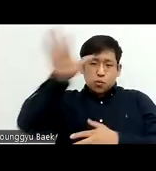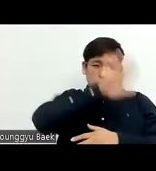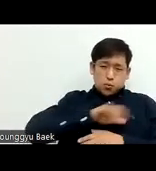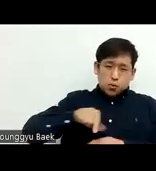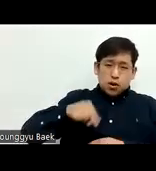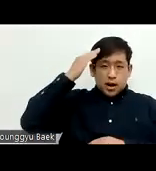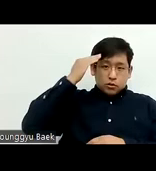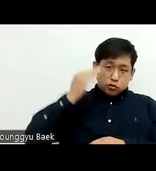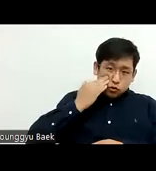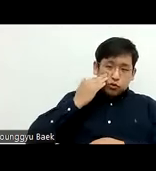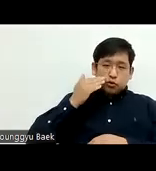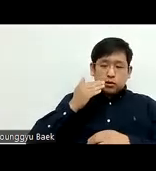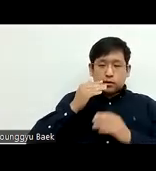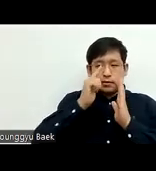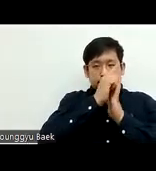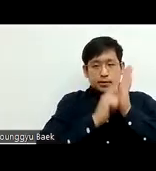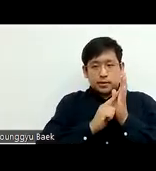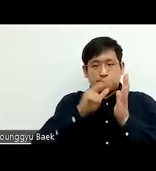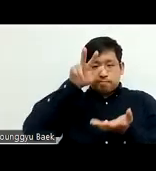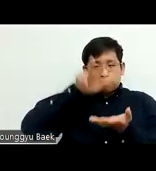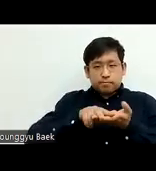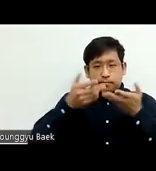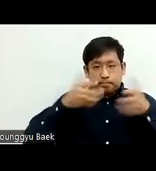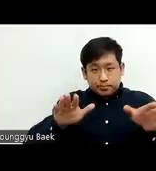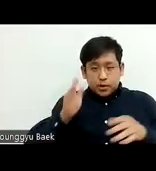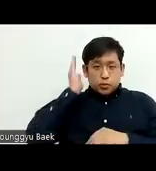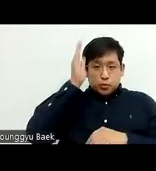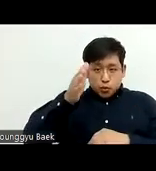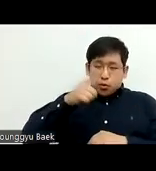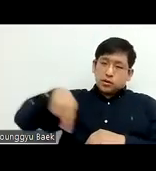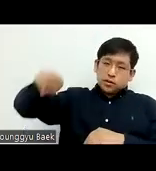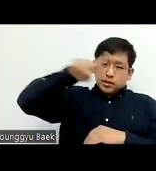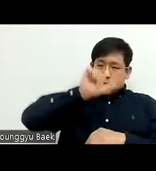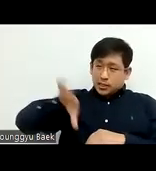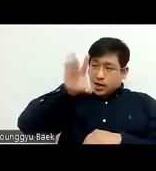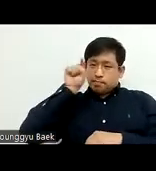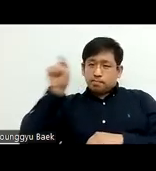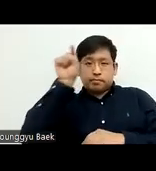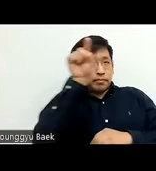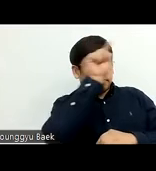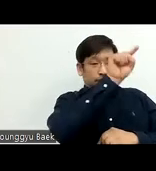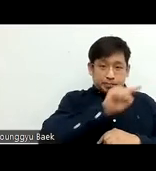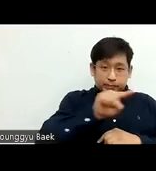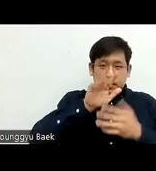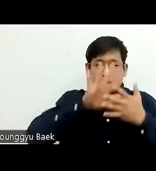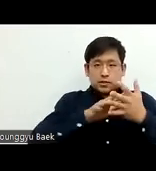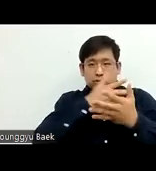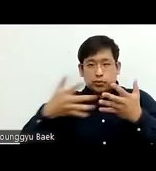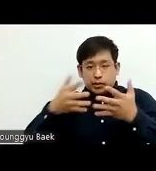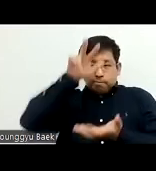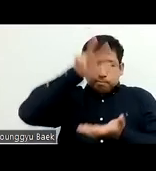see the need for having this sign language across in court situations. We see